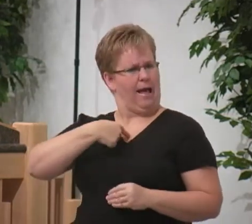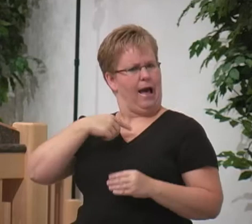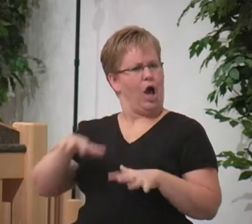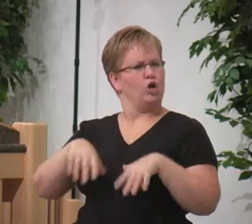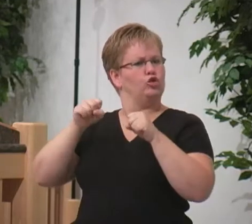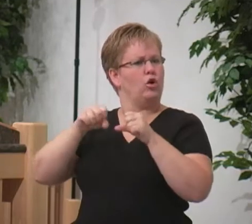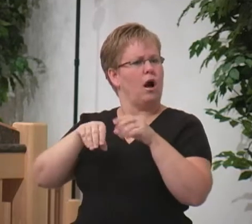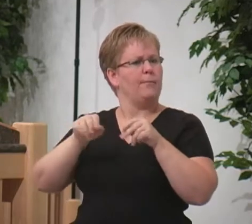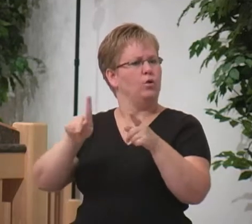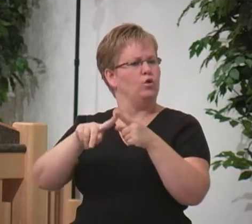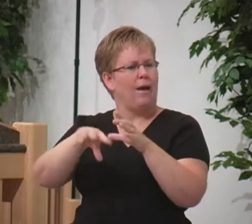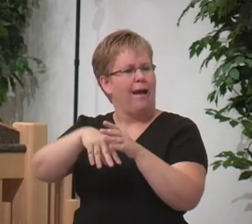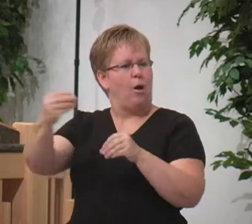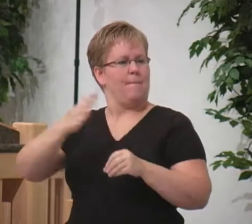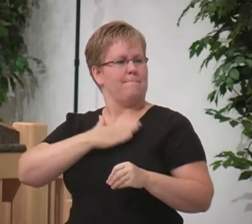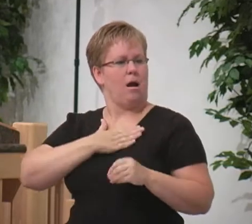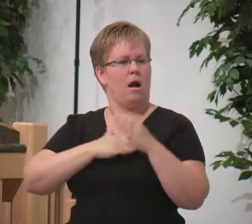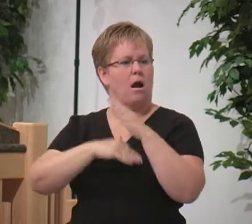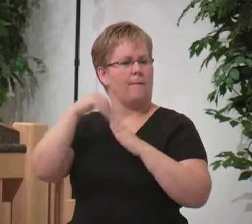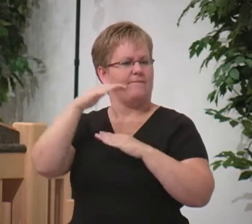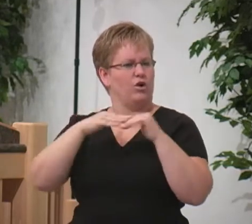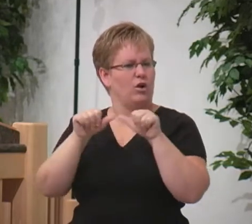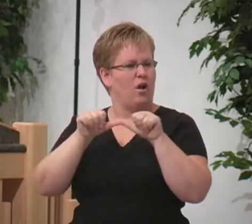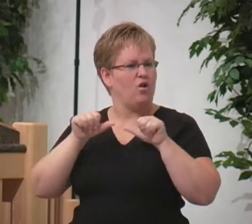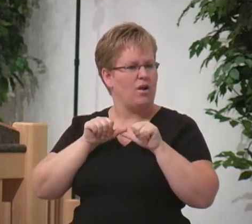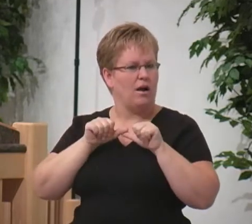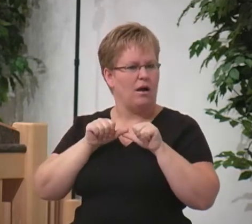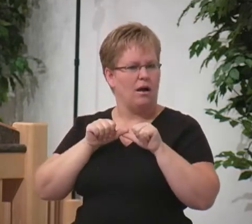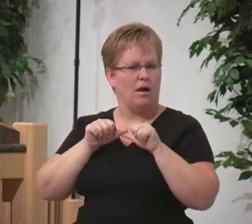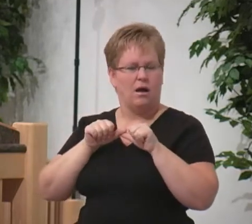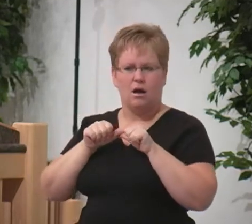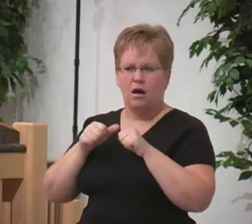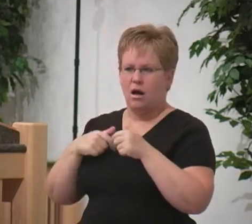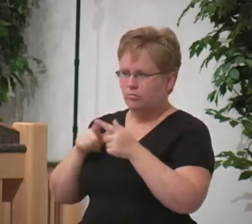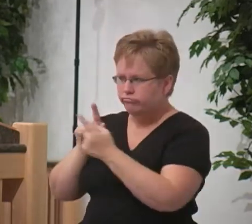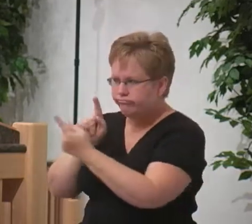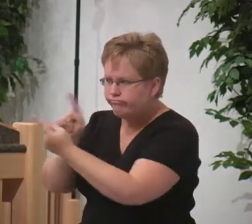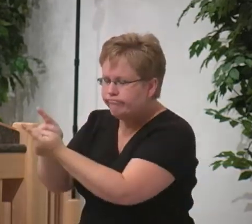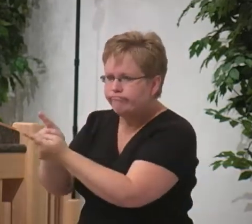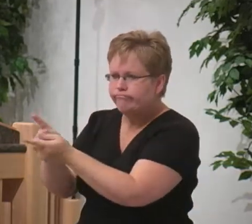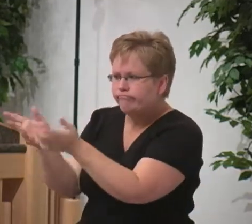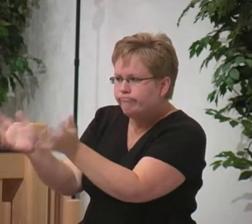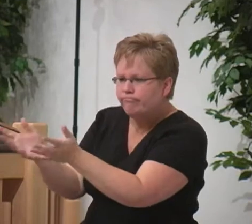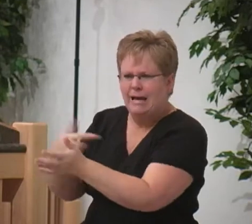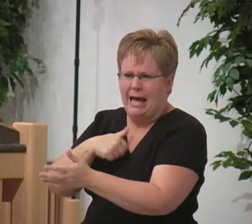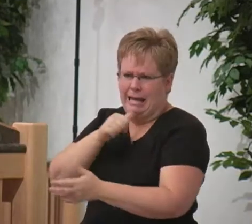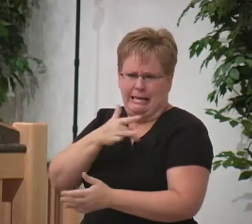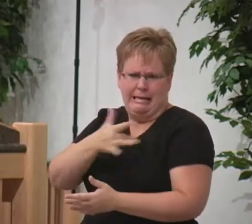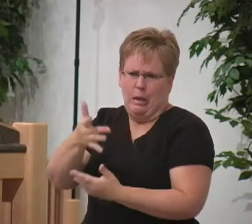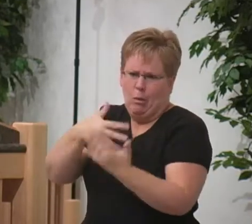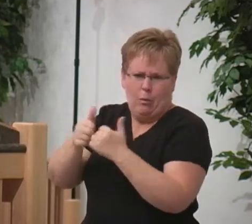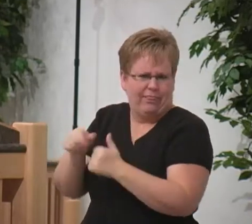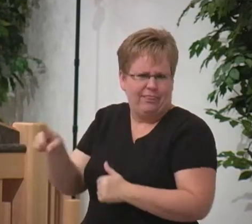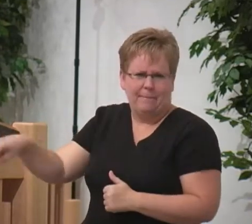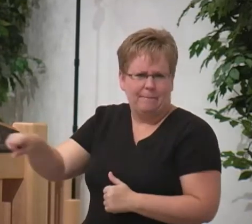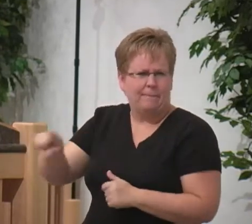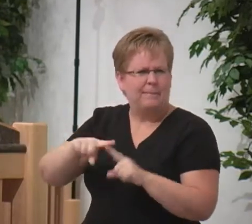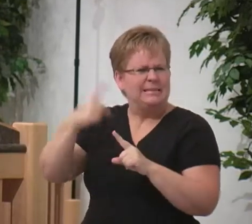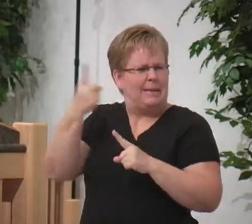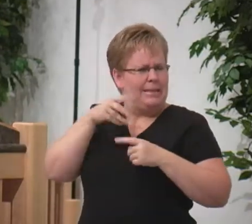of my comfort zone, to see people, talk to people that I didn't normally interact with. It did something to me. It opened me